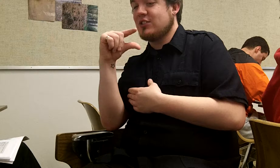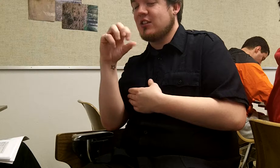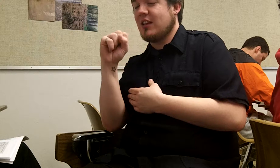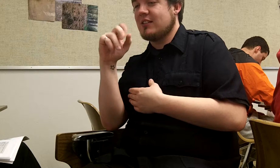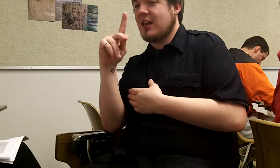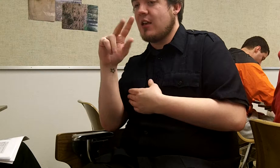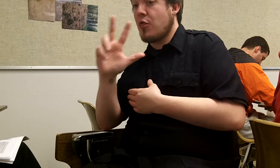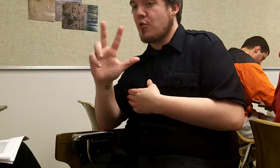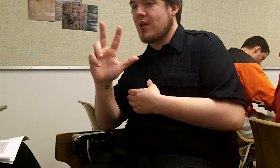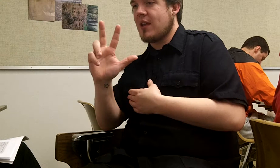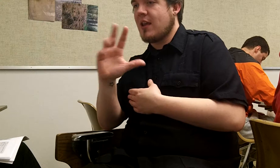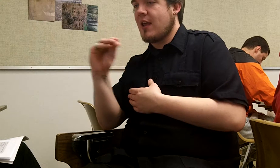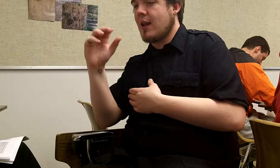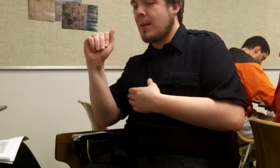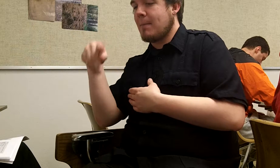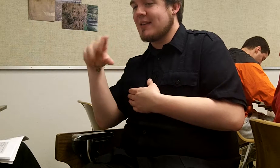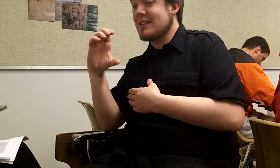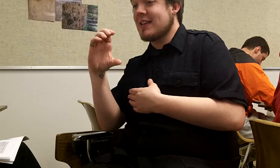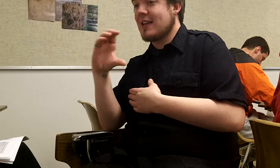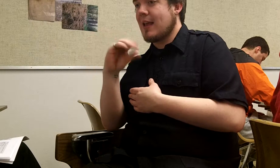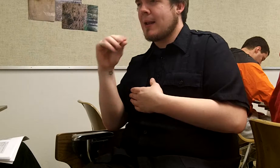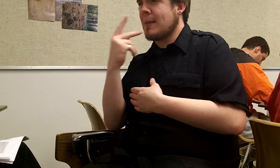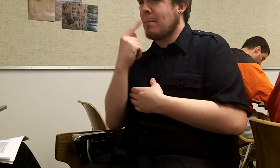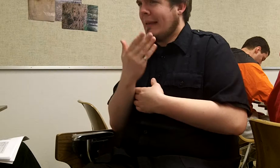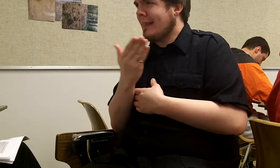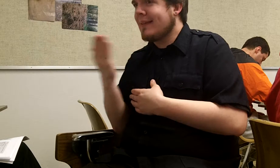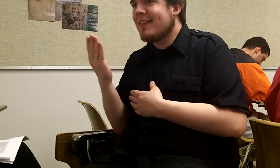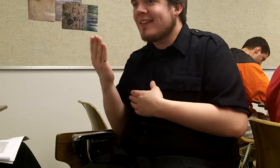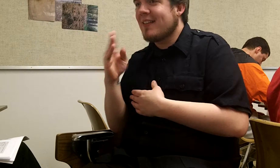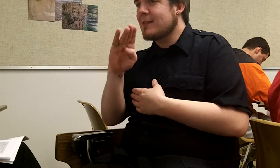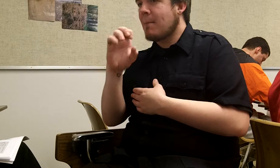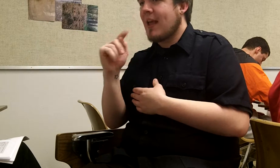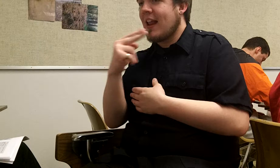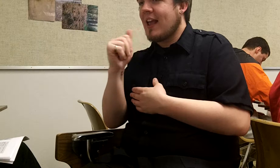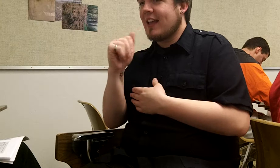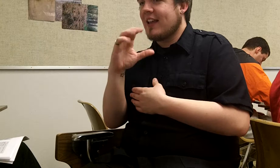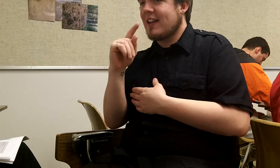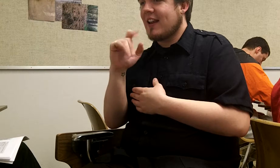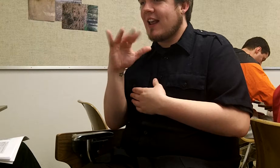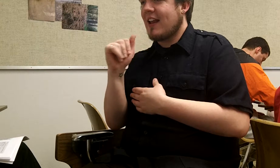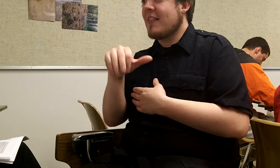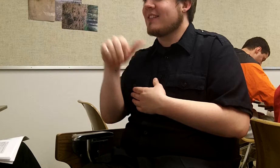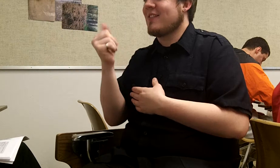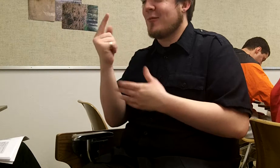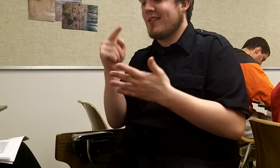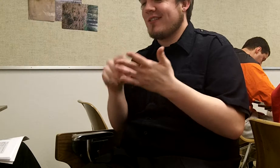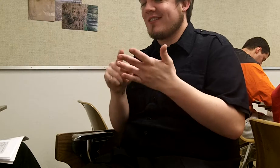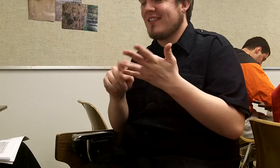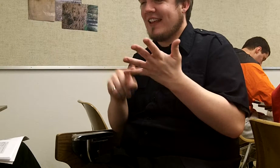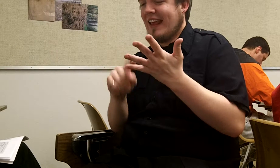GSK3, APC, this pink thing is beta-catenin. There's another protein in here called axin that I'm actually not going to talk about.